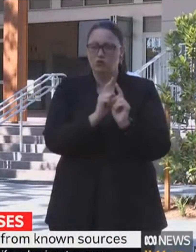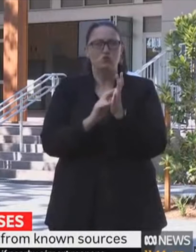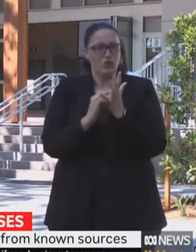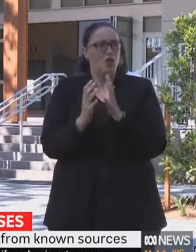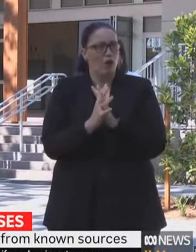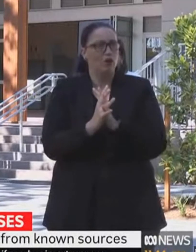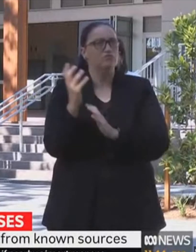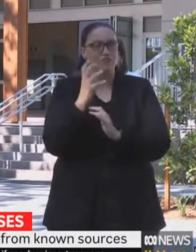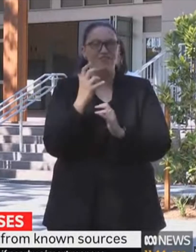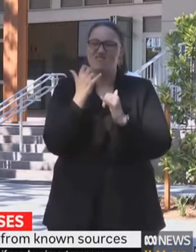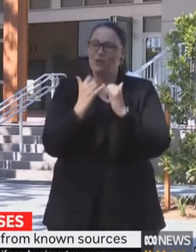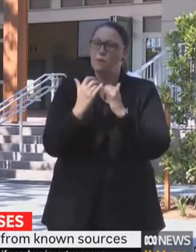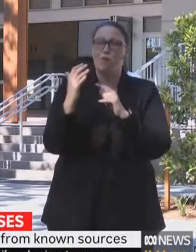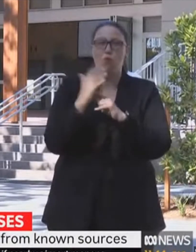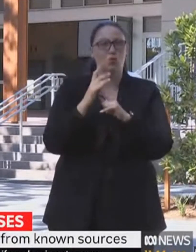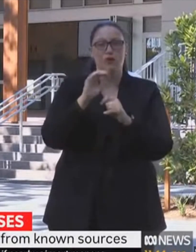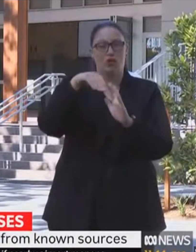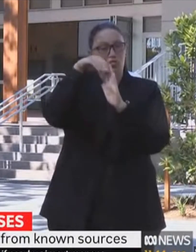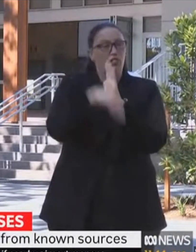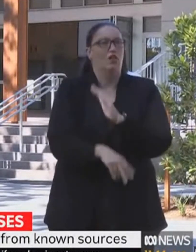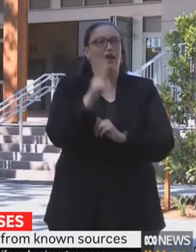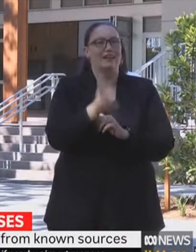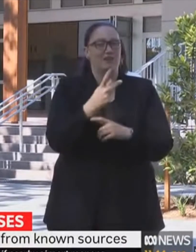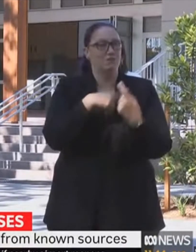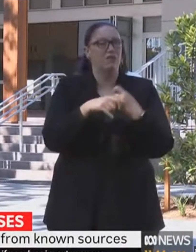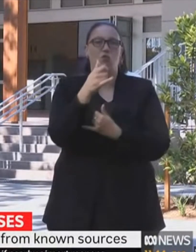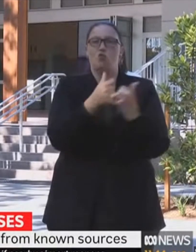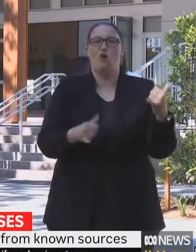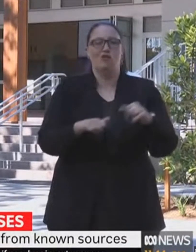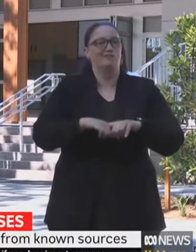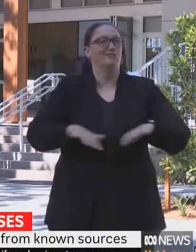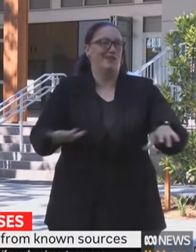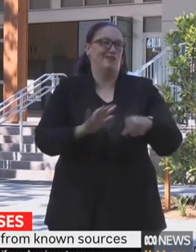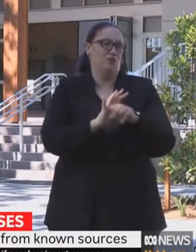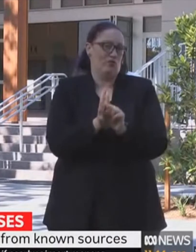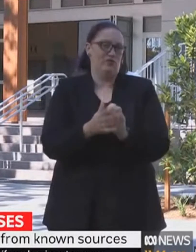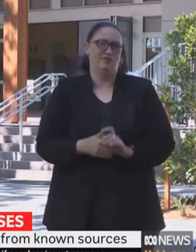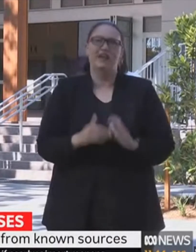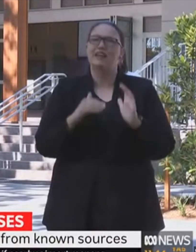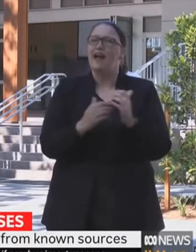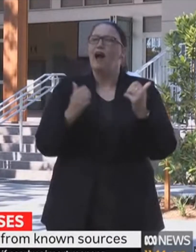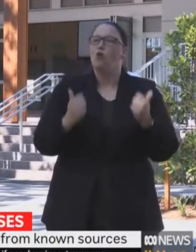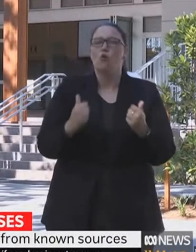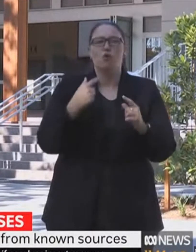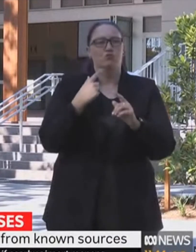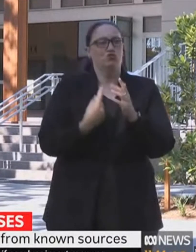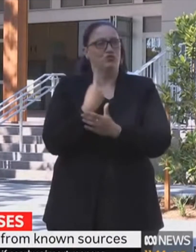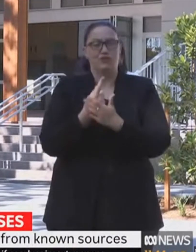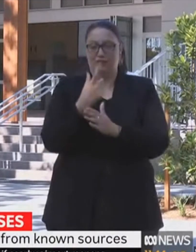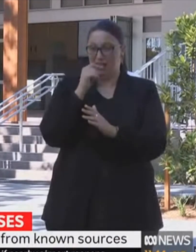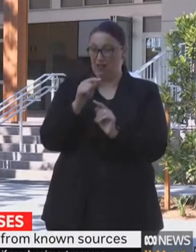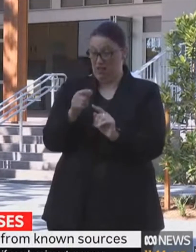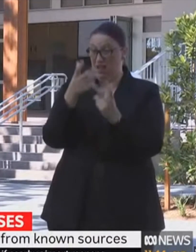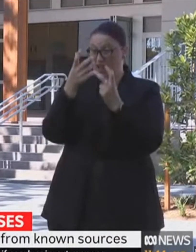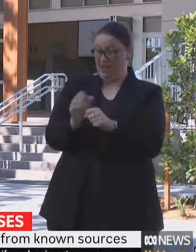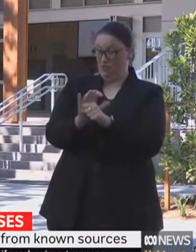continues to be at a critical point. We have the opportunity to isolate the cases that we have, to clamp down